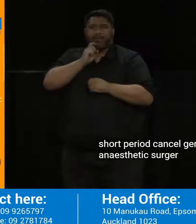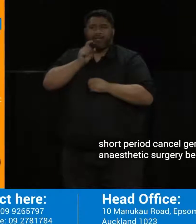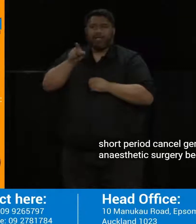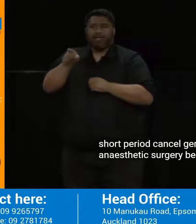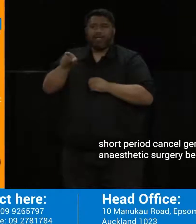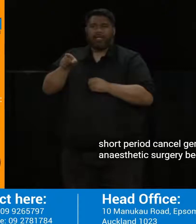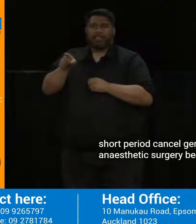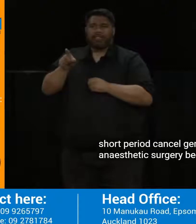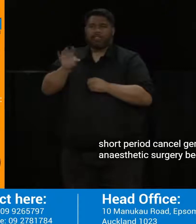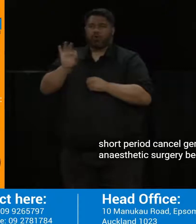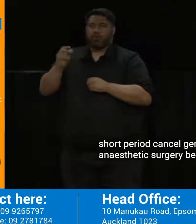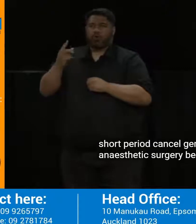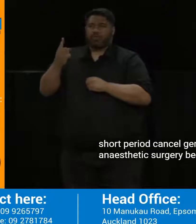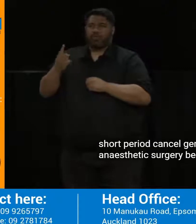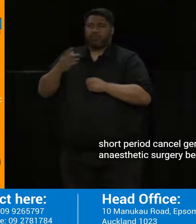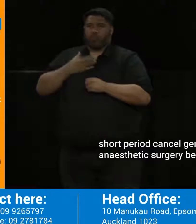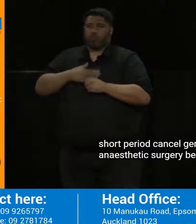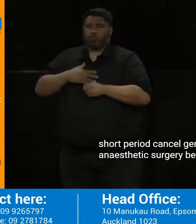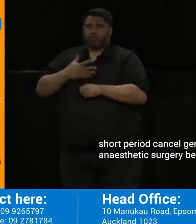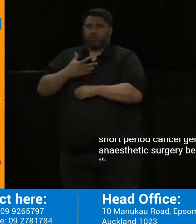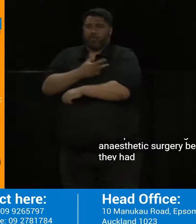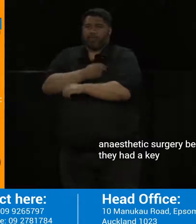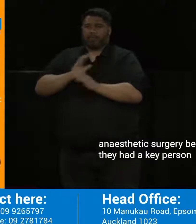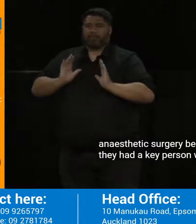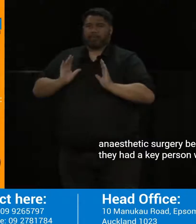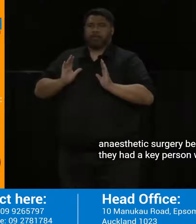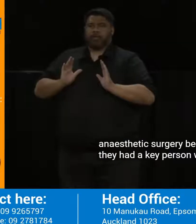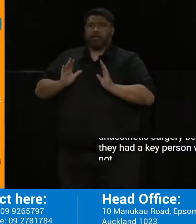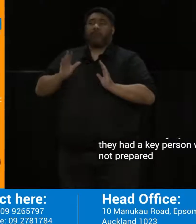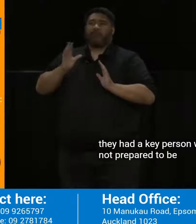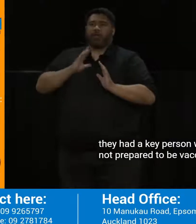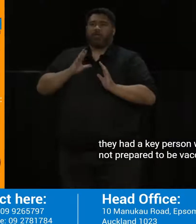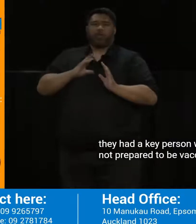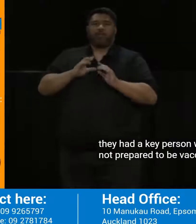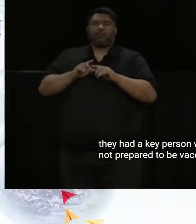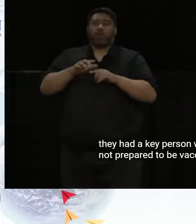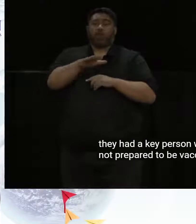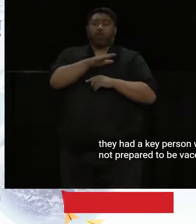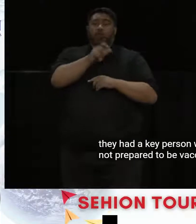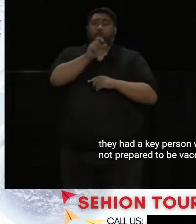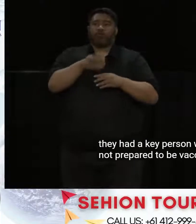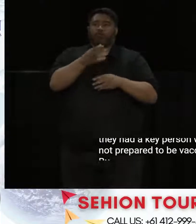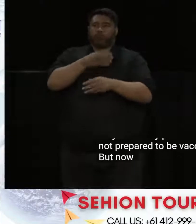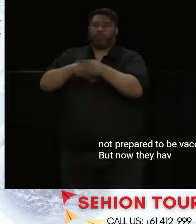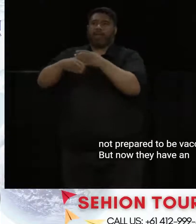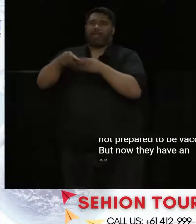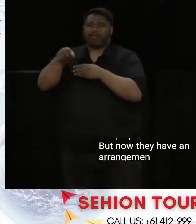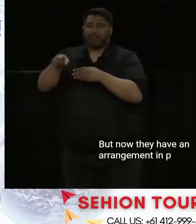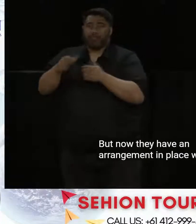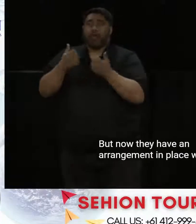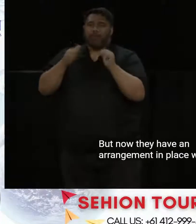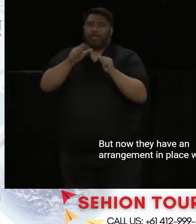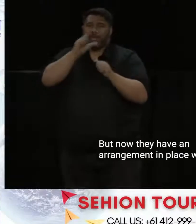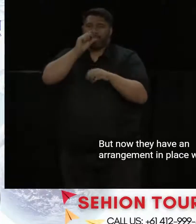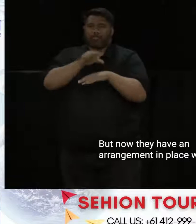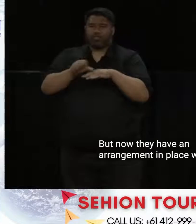to be vaccinated, but they now have an arrangement in place where a locum is able to come, and that means they'll be able to reinstate general